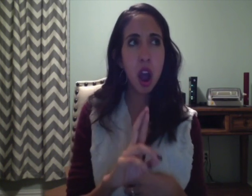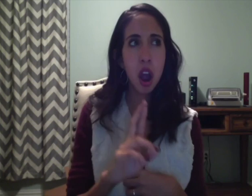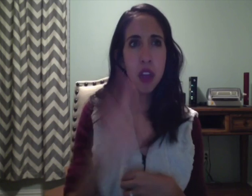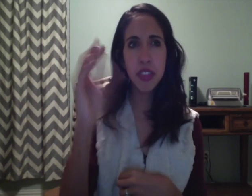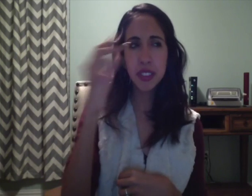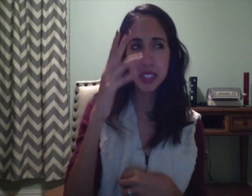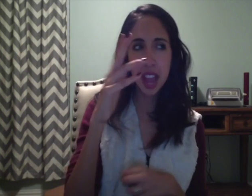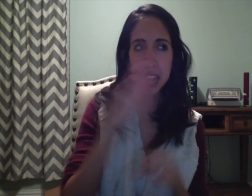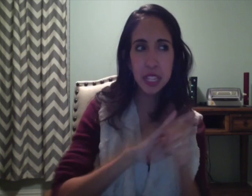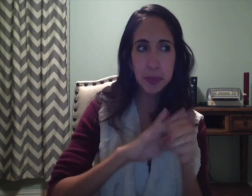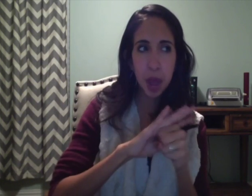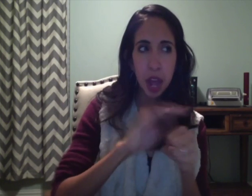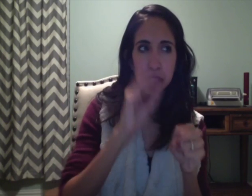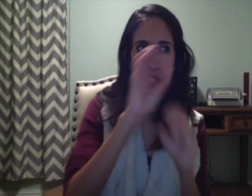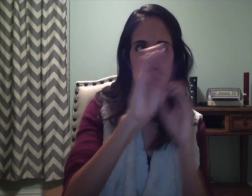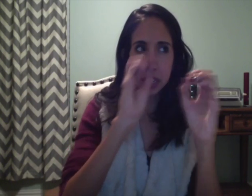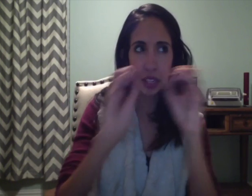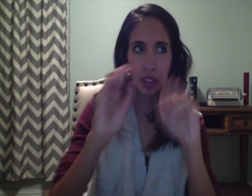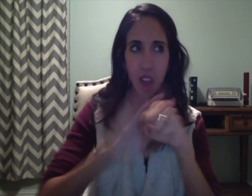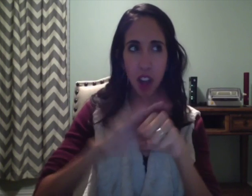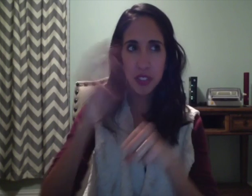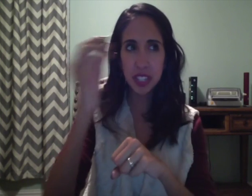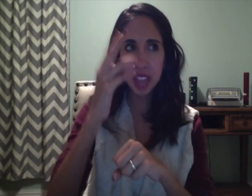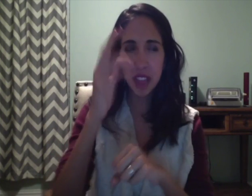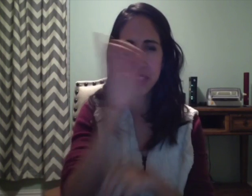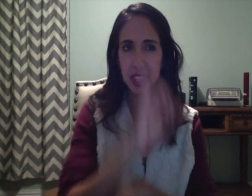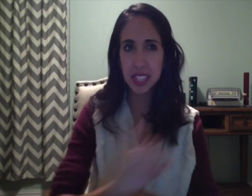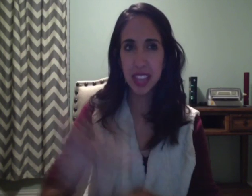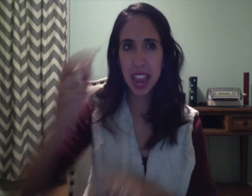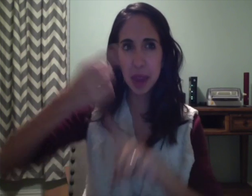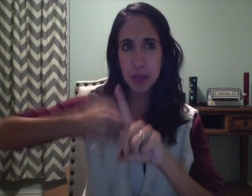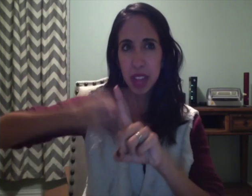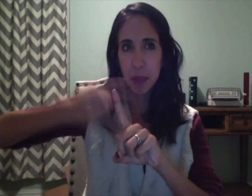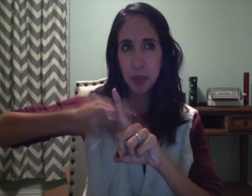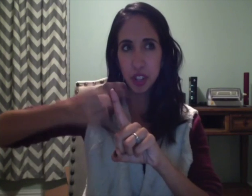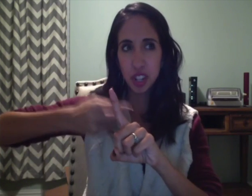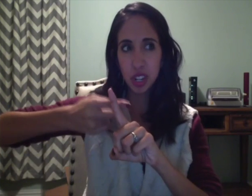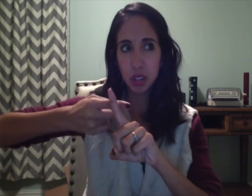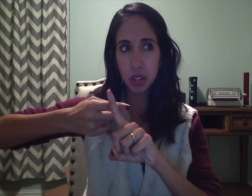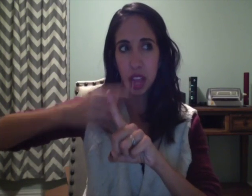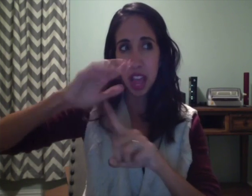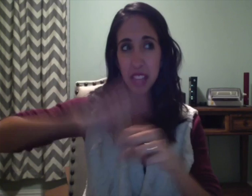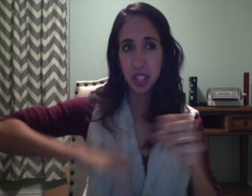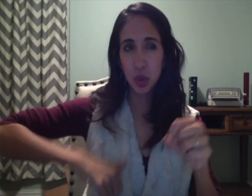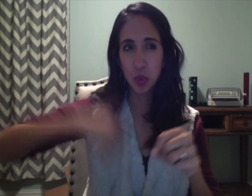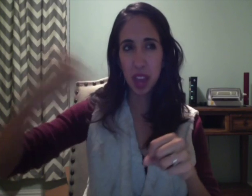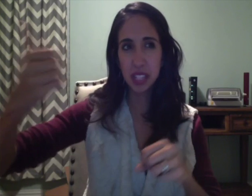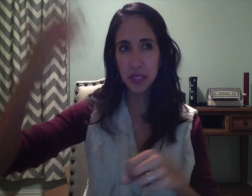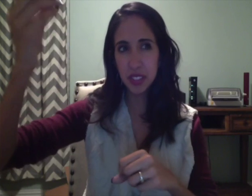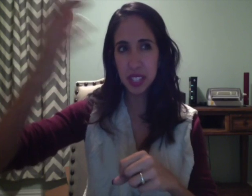Are the sunspots on the sun the same temperature as the rest of the sun?